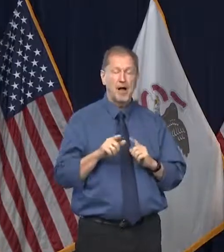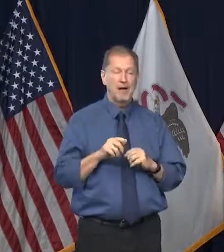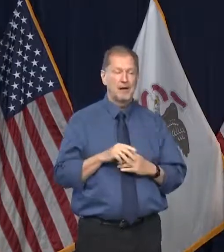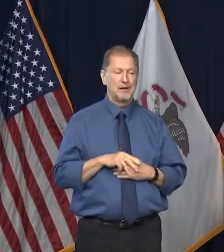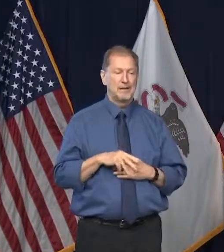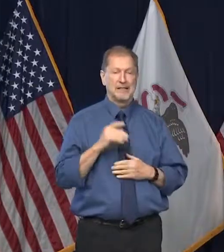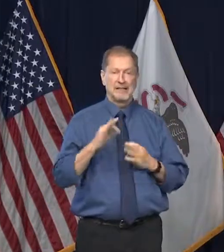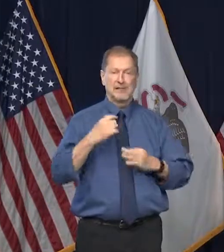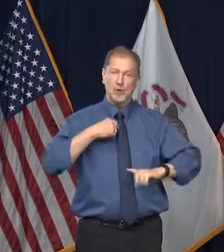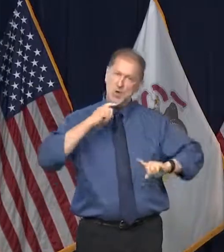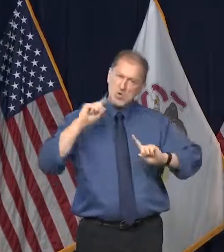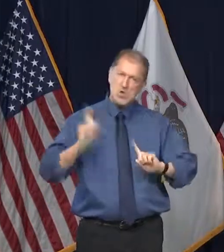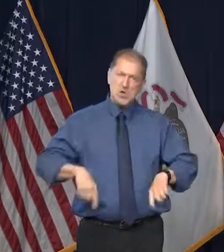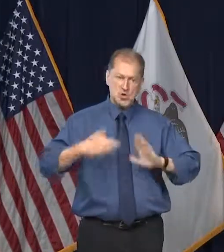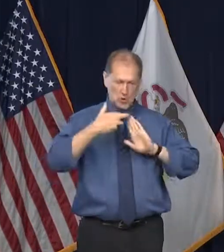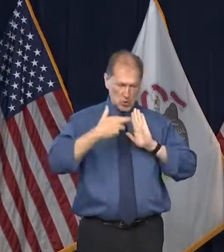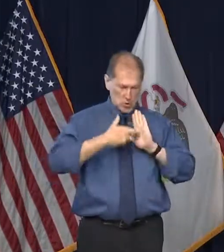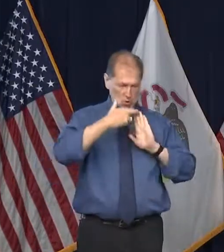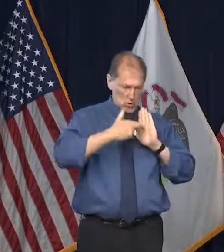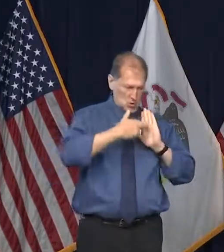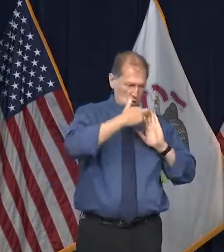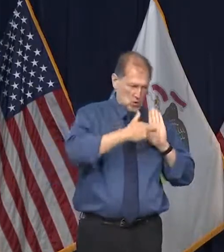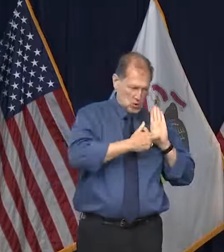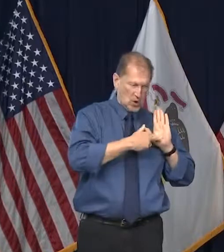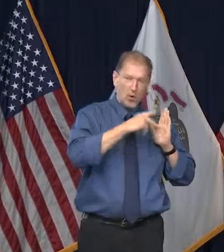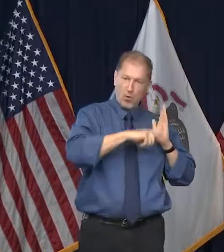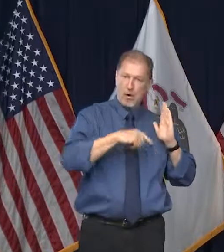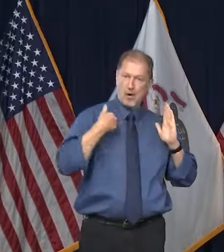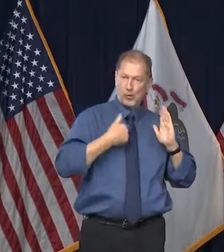all of the mitigations that we had in previous